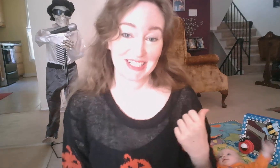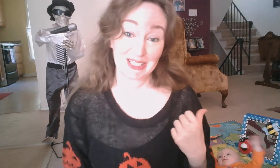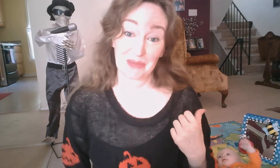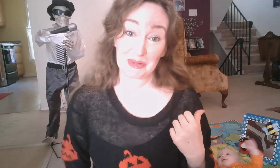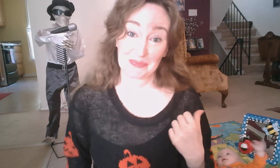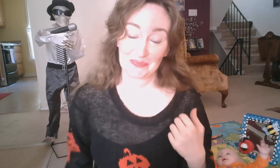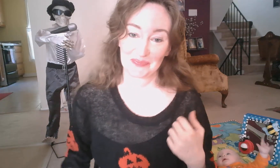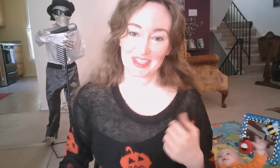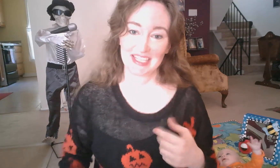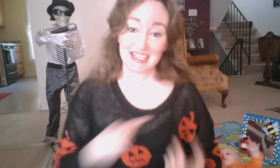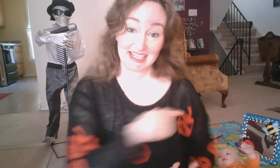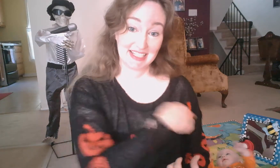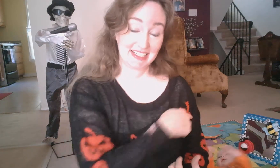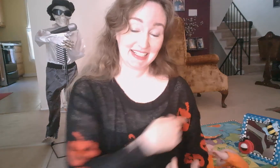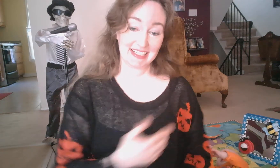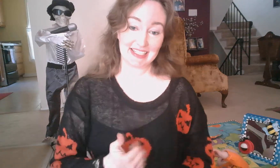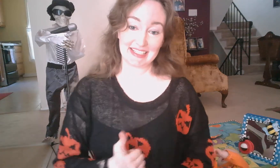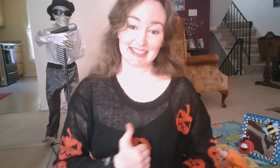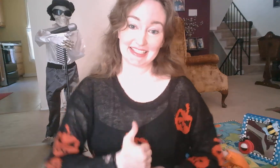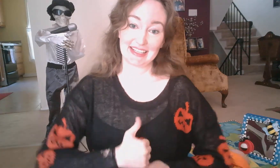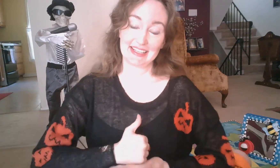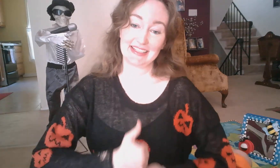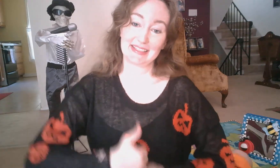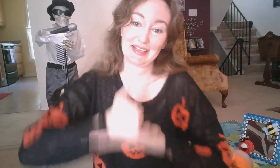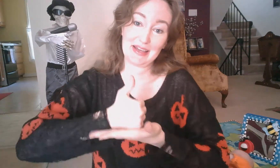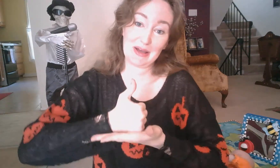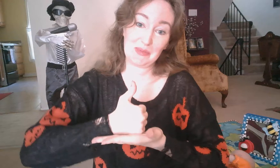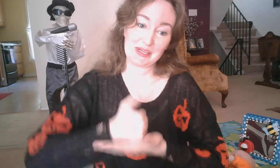She's helping. She is helping.